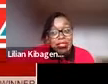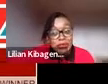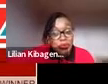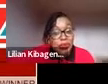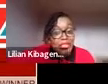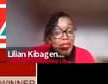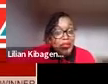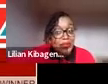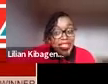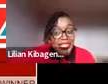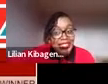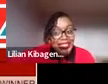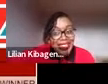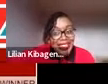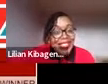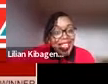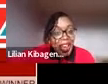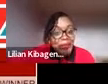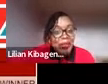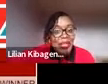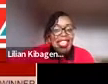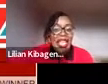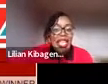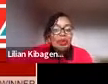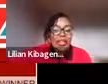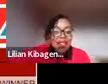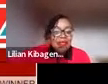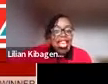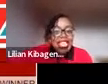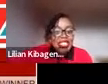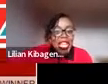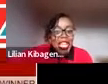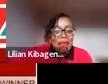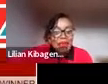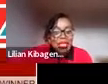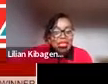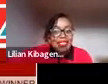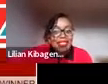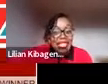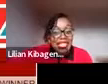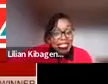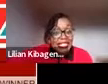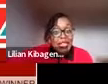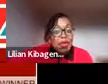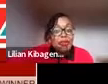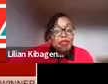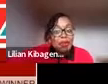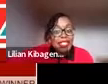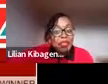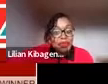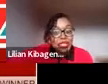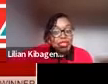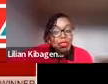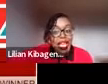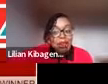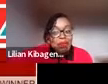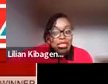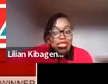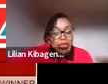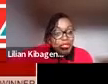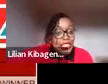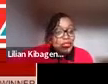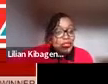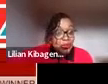Blind Kisumu, who's our first runners up. And we have Aisha Amir Said from the Salvation